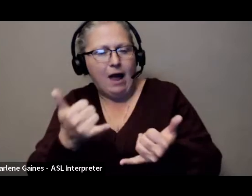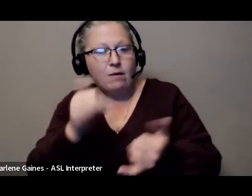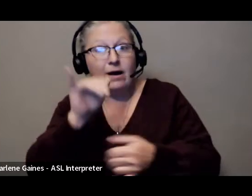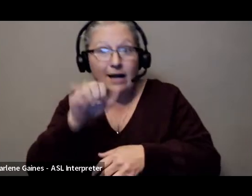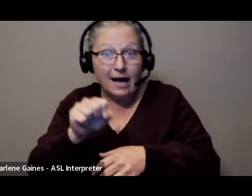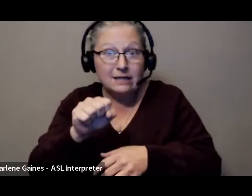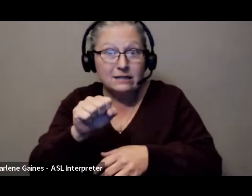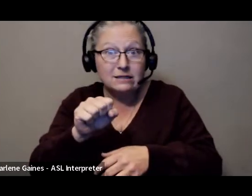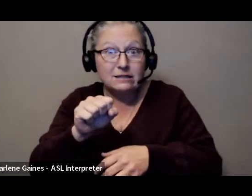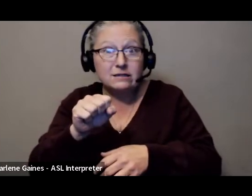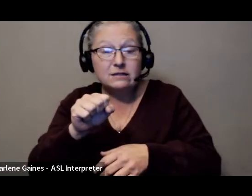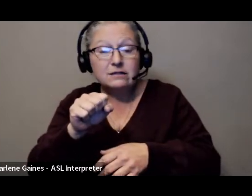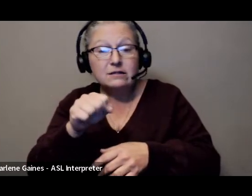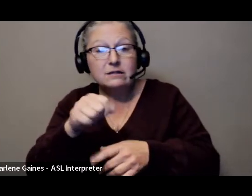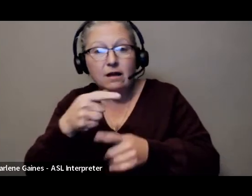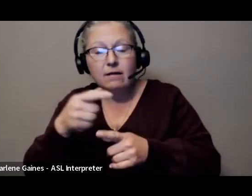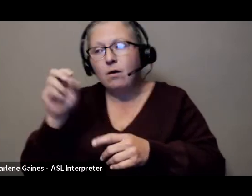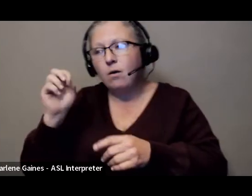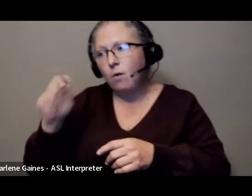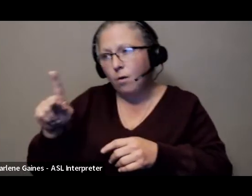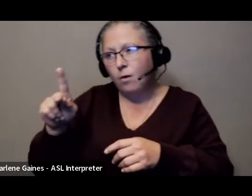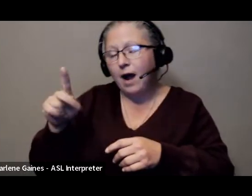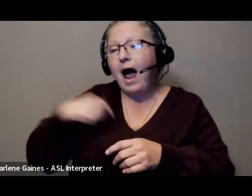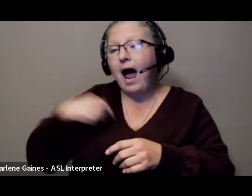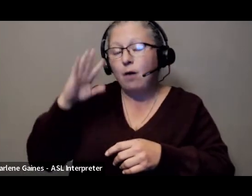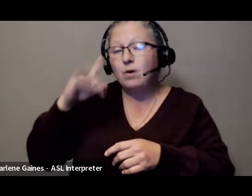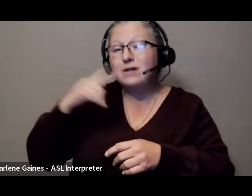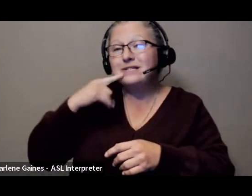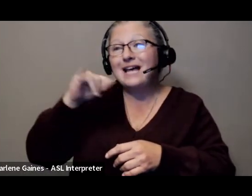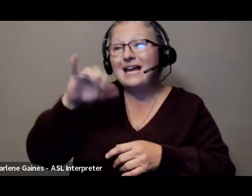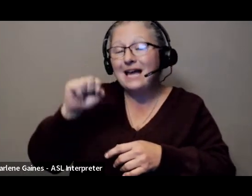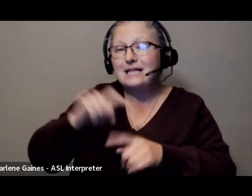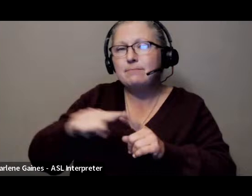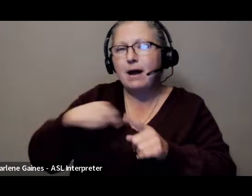I, Okay, I will say aye, but